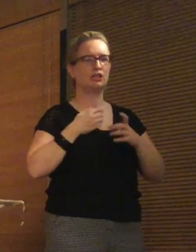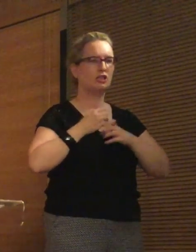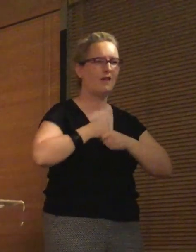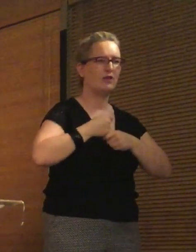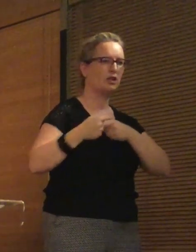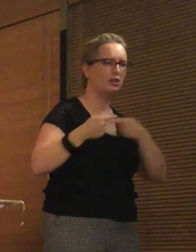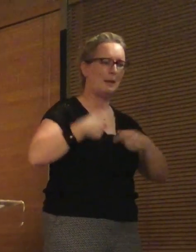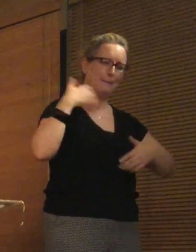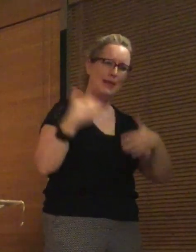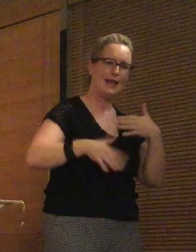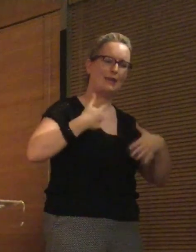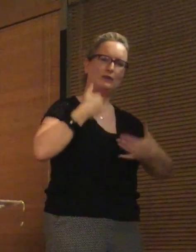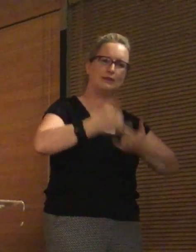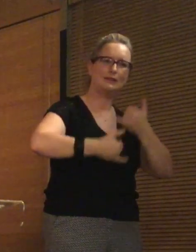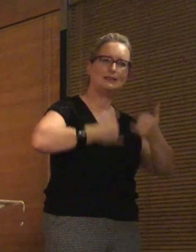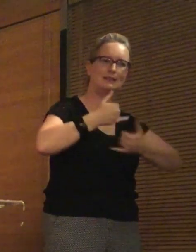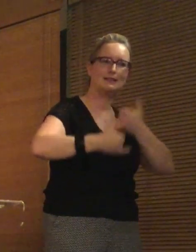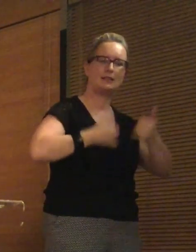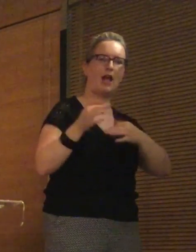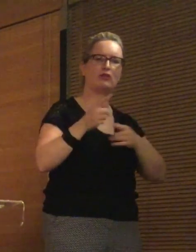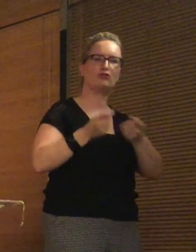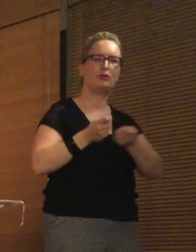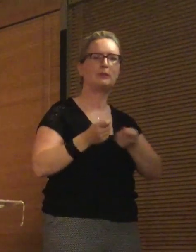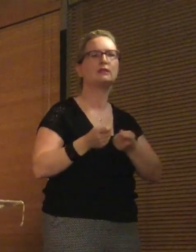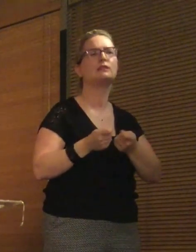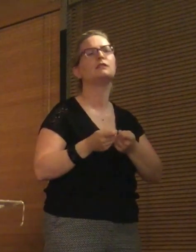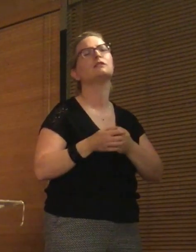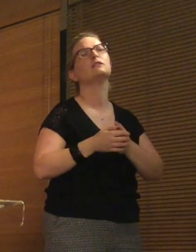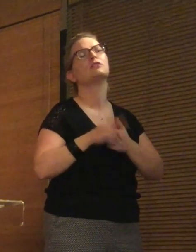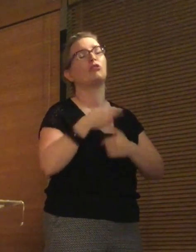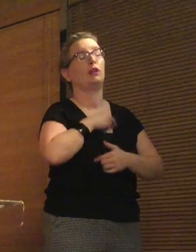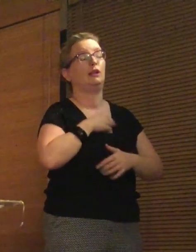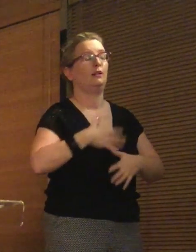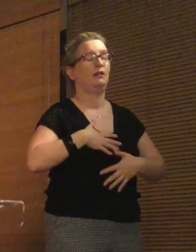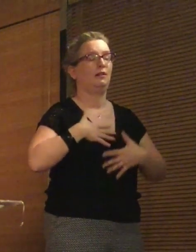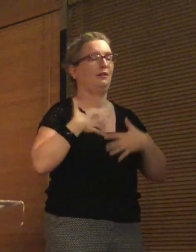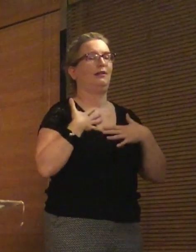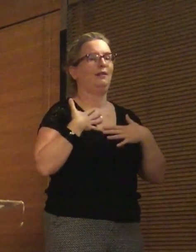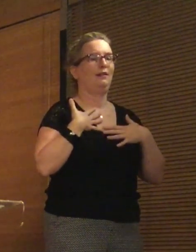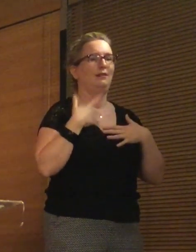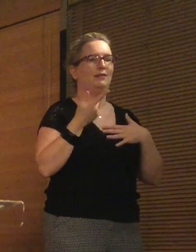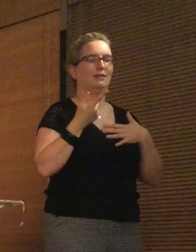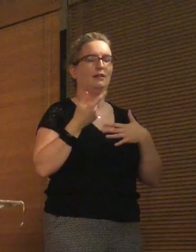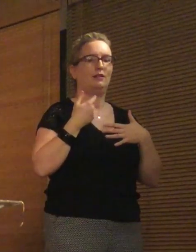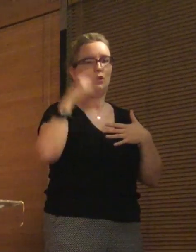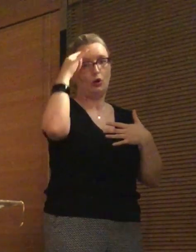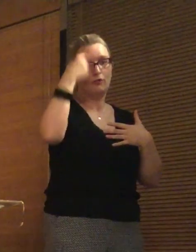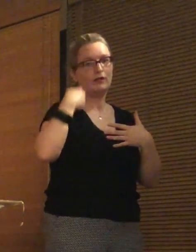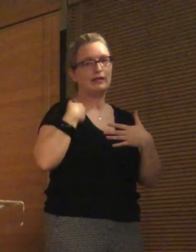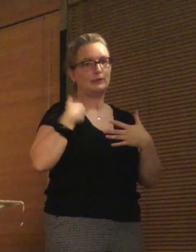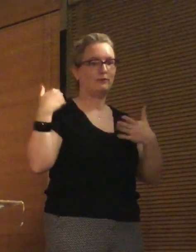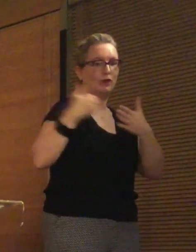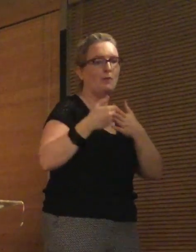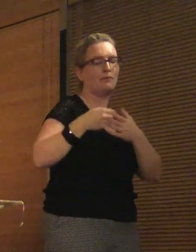suffering and in pain for so much of their lives. So that's really, we have come some way,